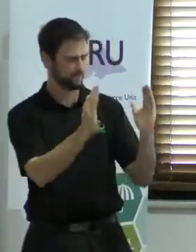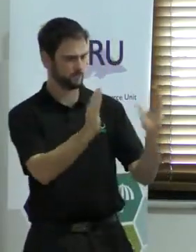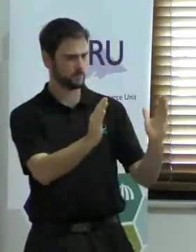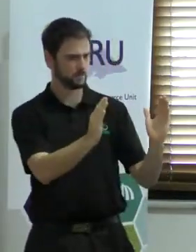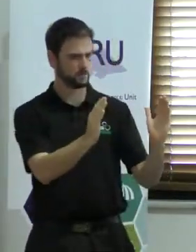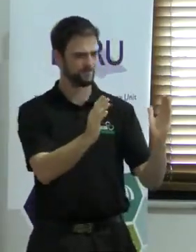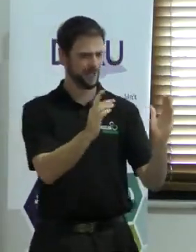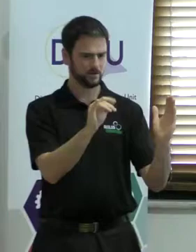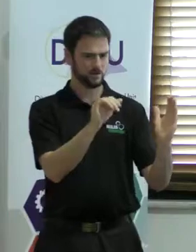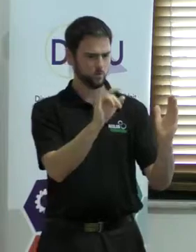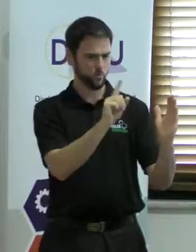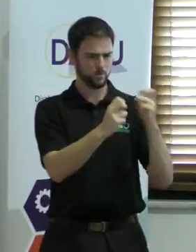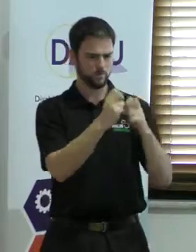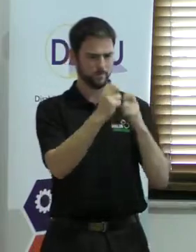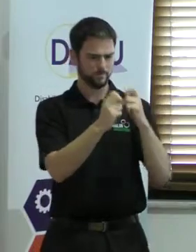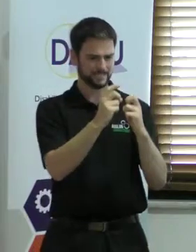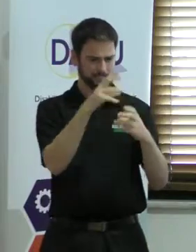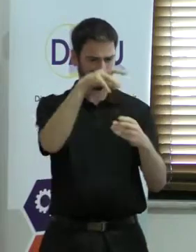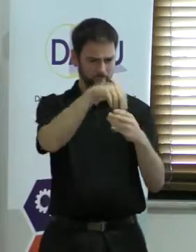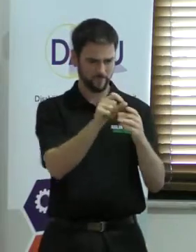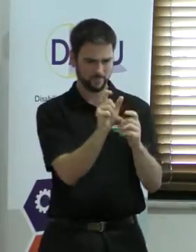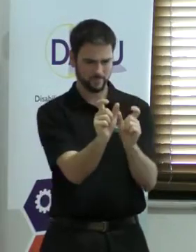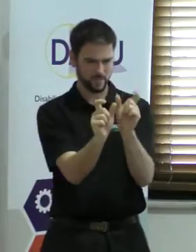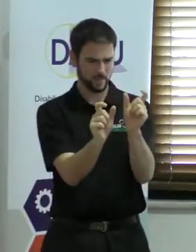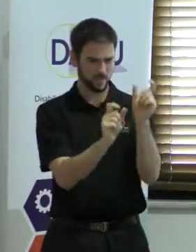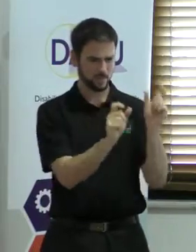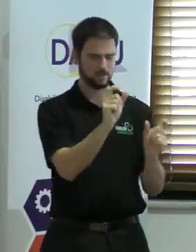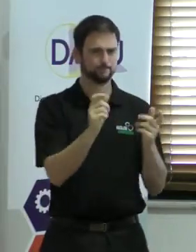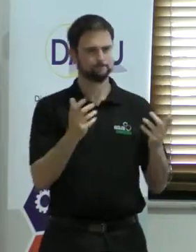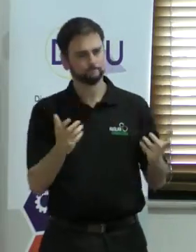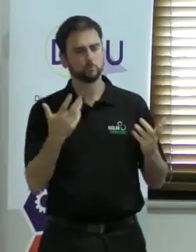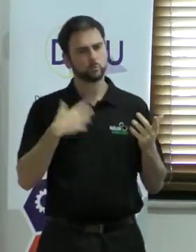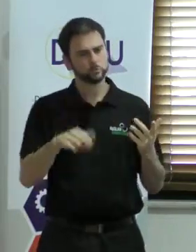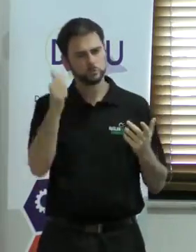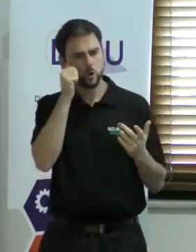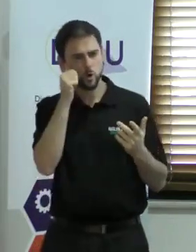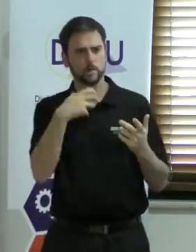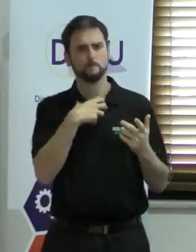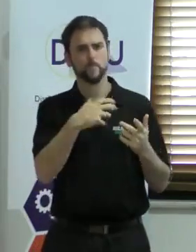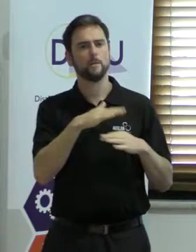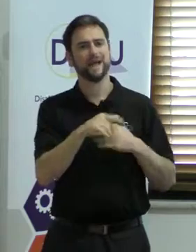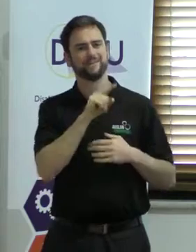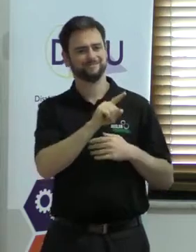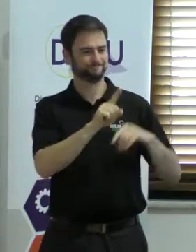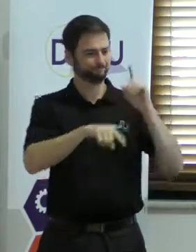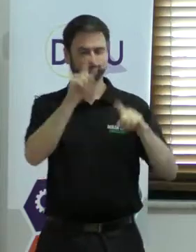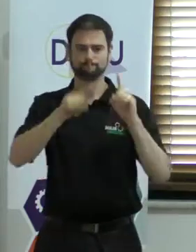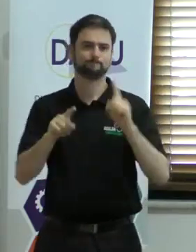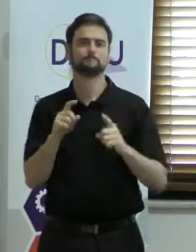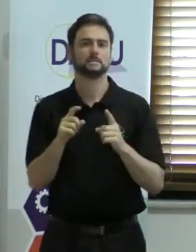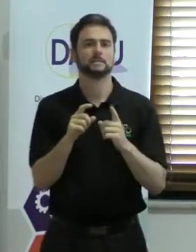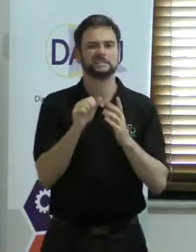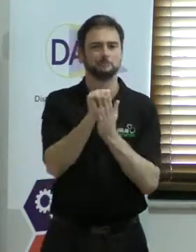these boxes? And we're having a think and hoping to be able to perhaps roll out